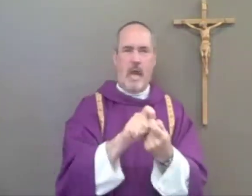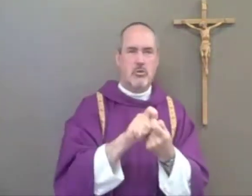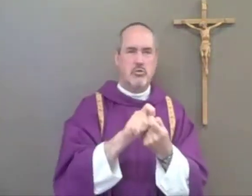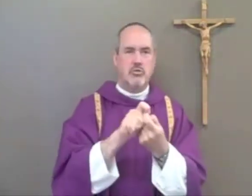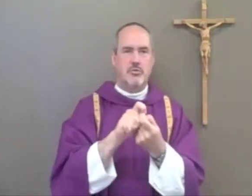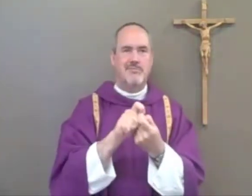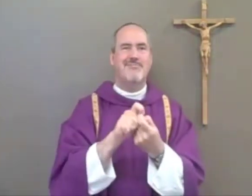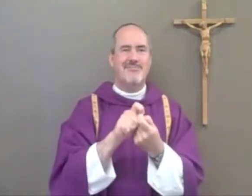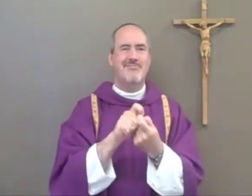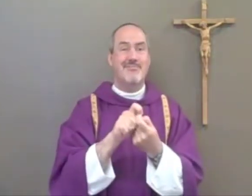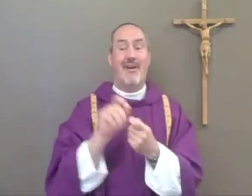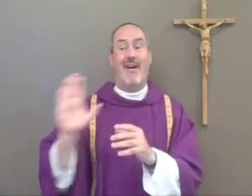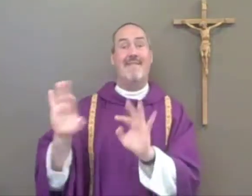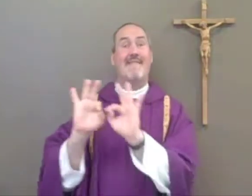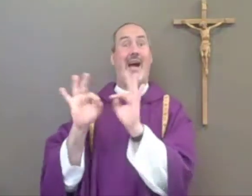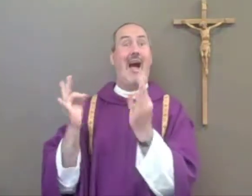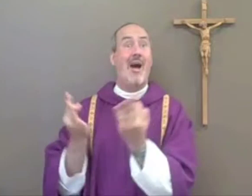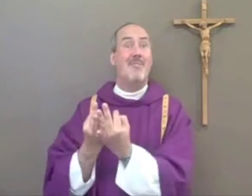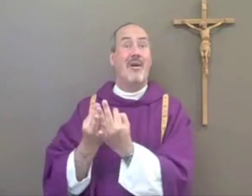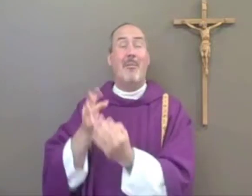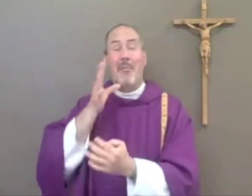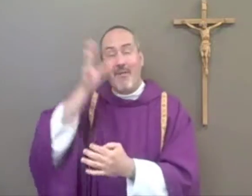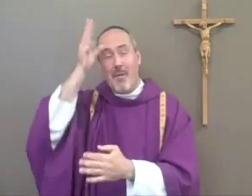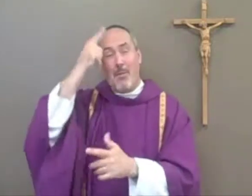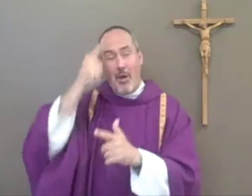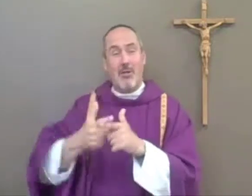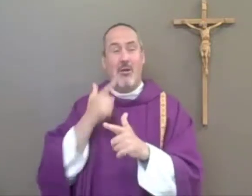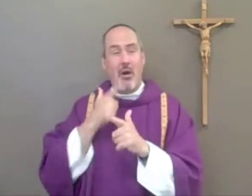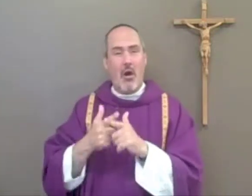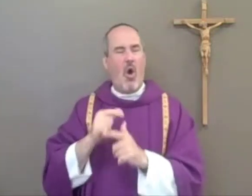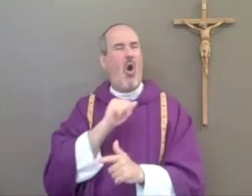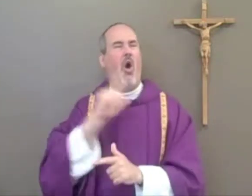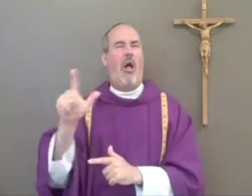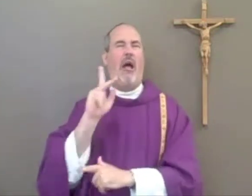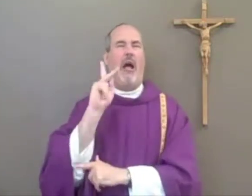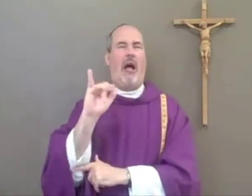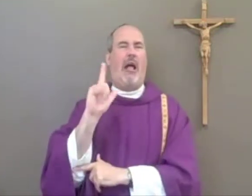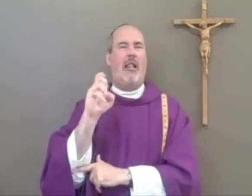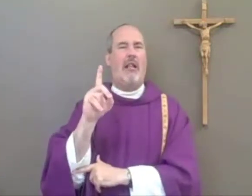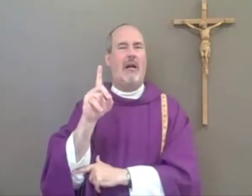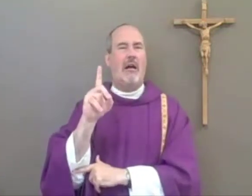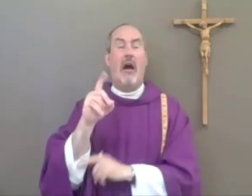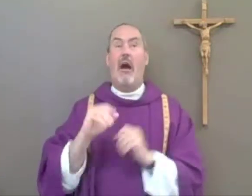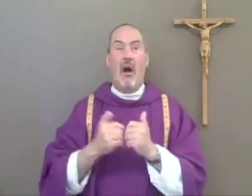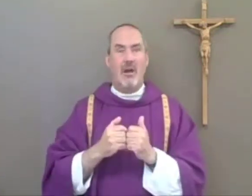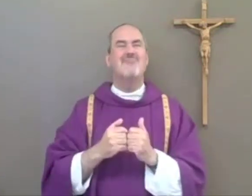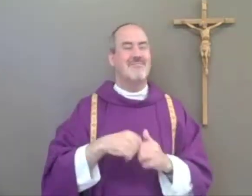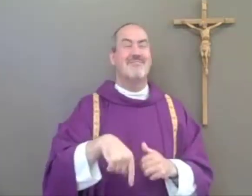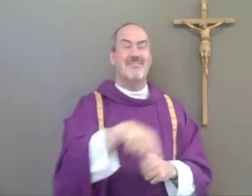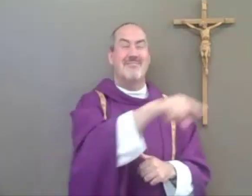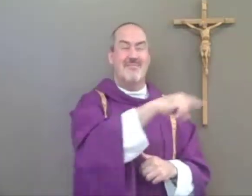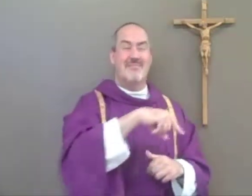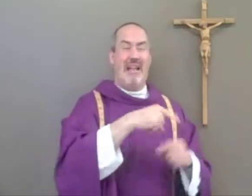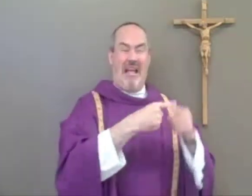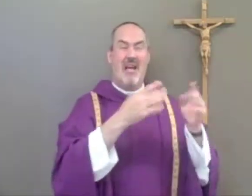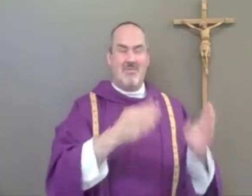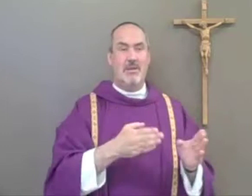and so filled with hate that he wanted revenge. His parents and his siblings had been killed by some of